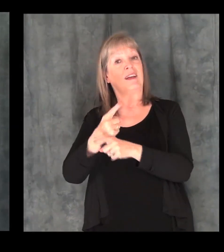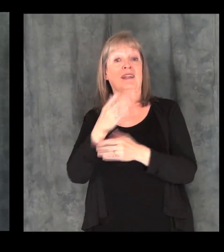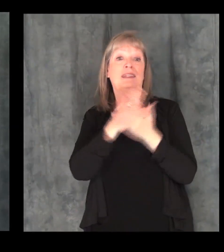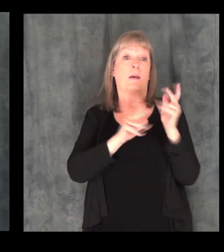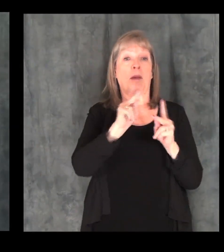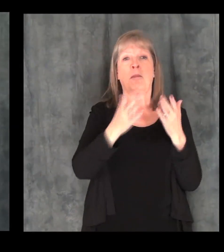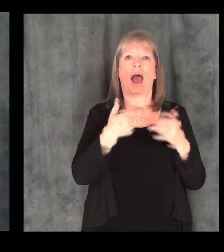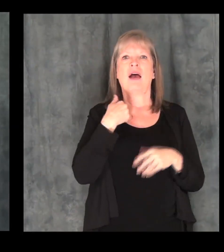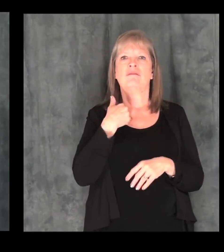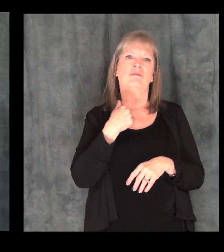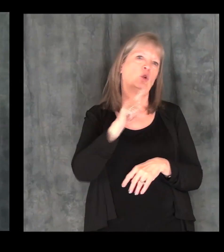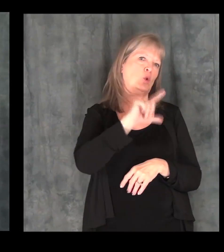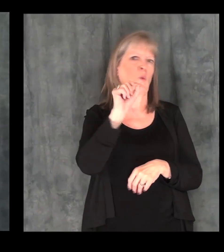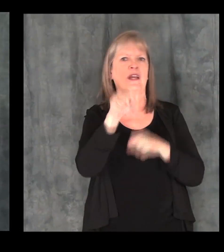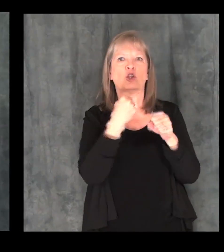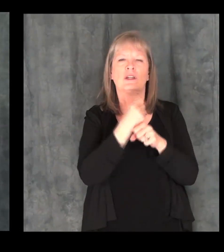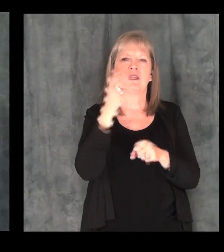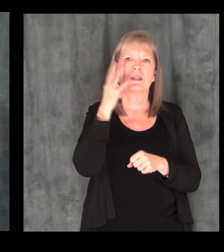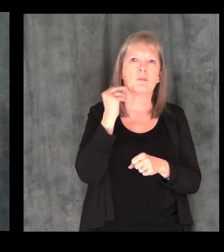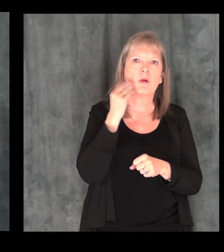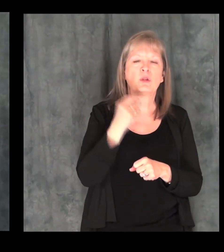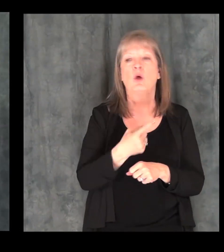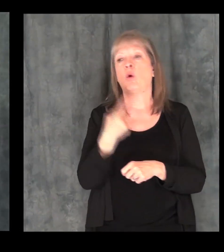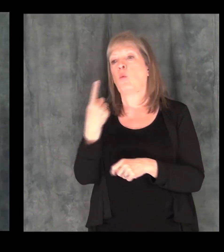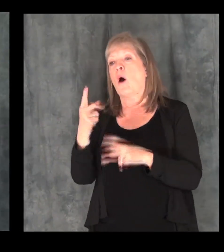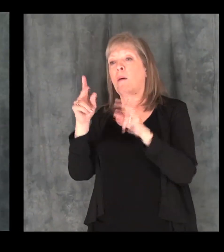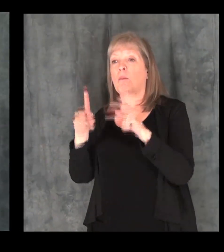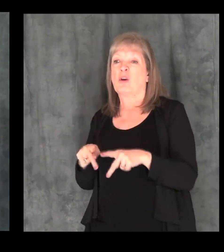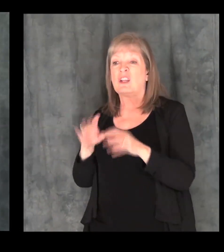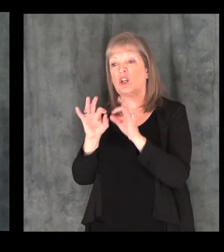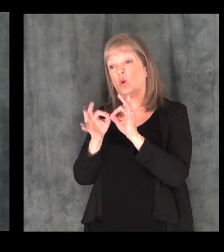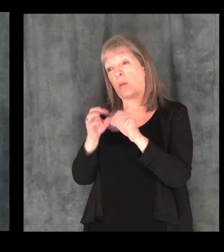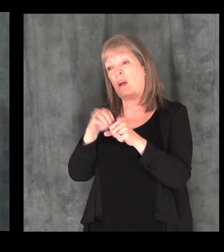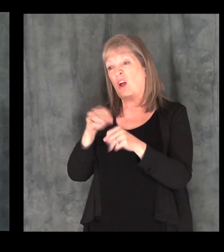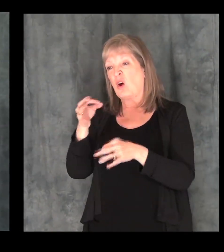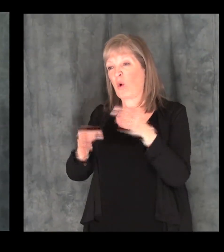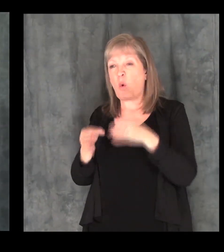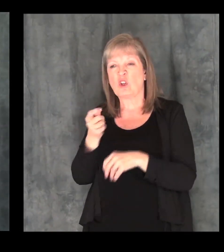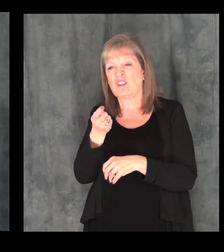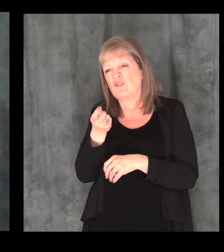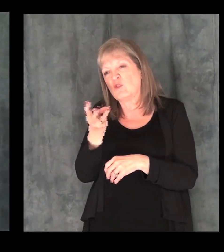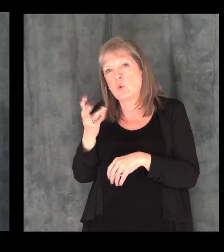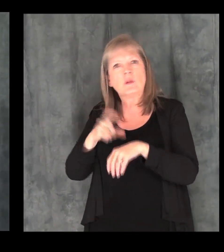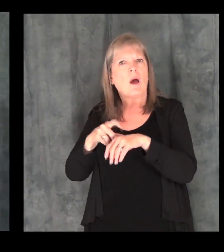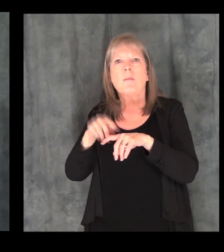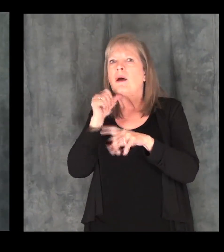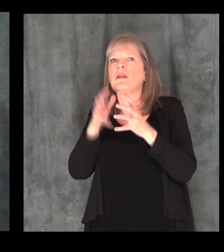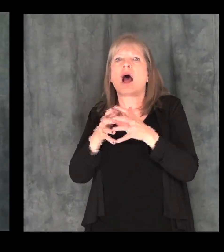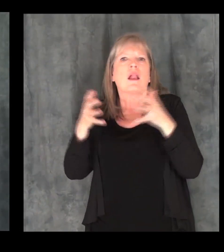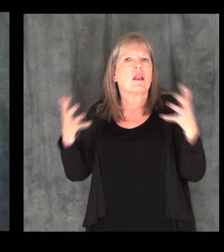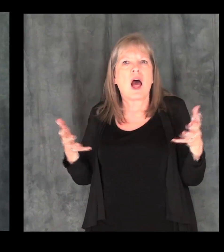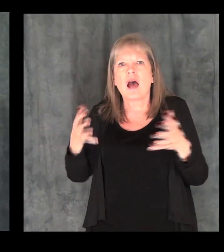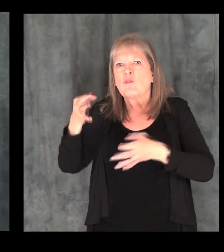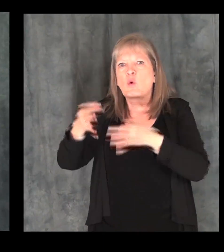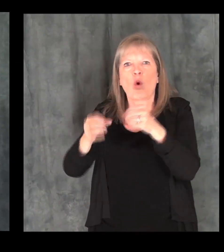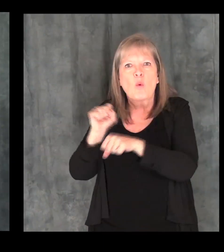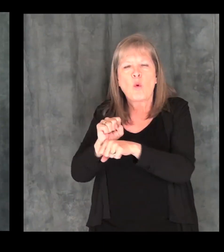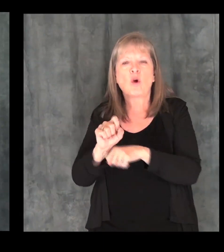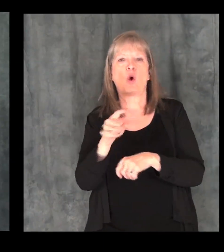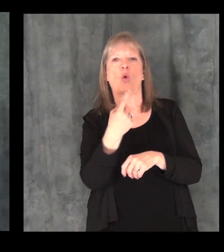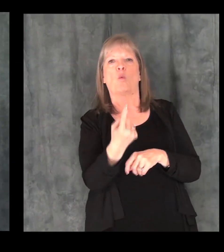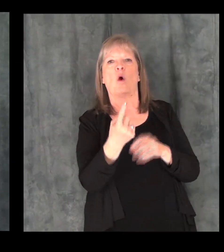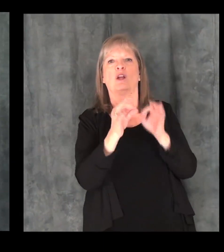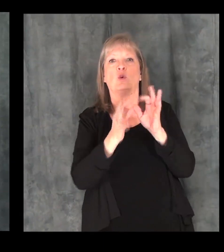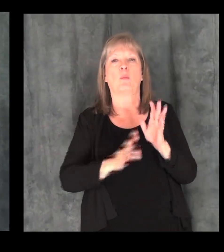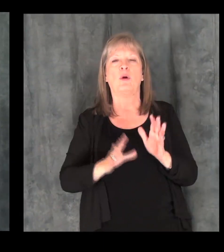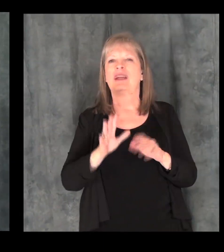years experience. We had one person who had interpreted in court several times but didn't do a lot of court work, and then we had one interpreter who